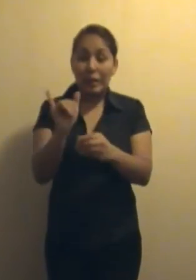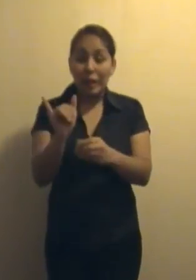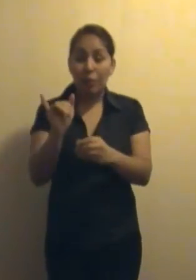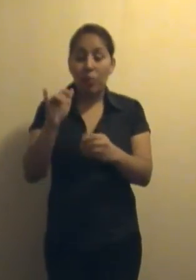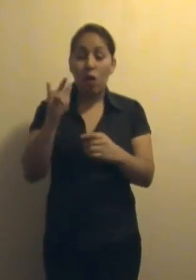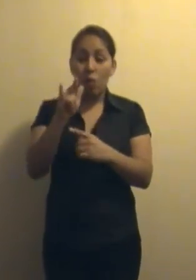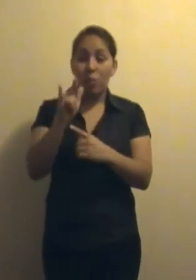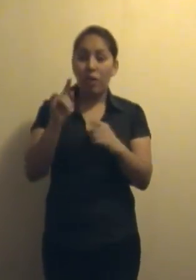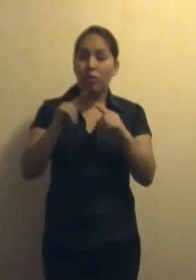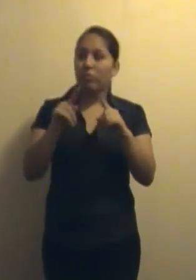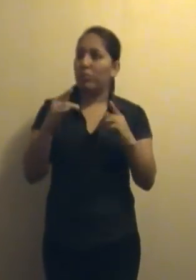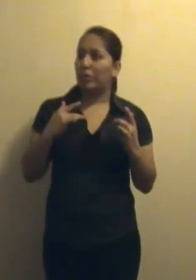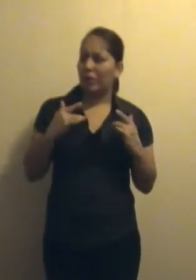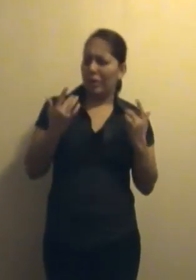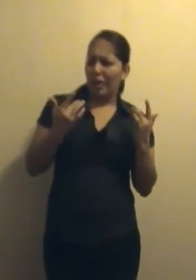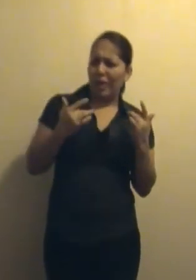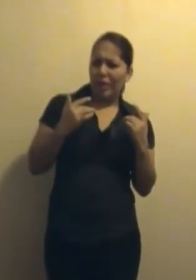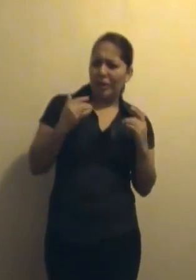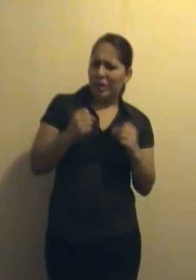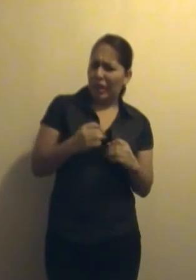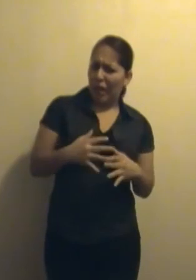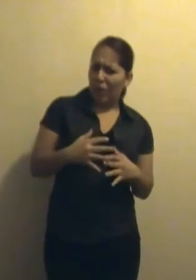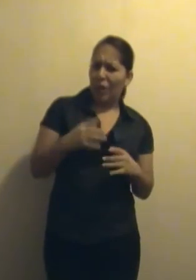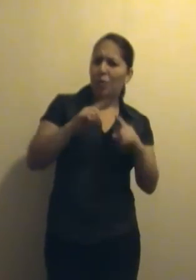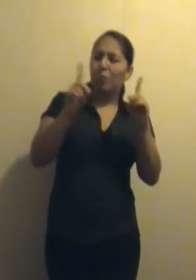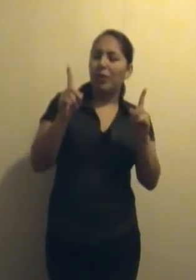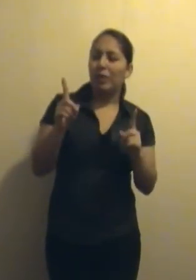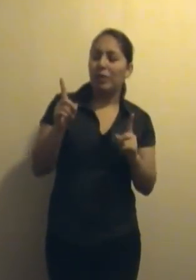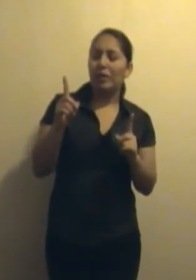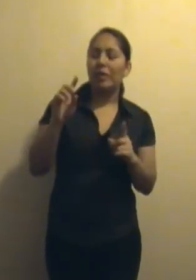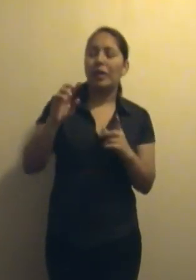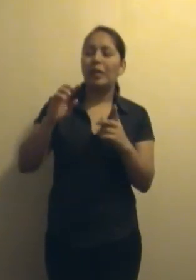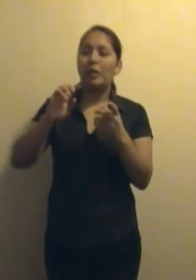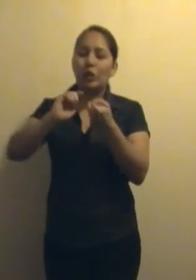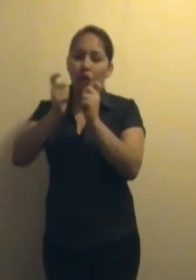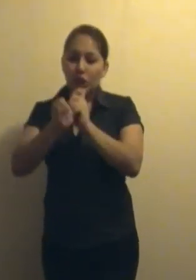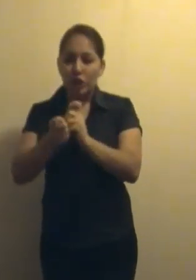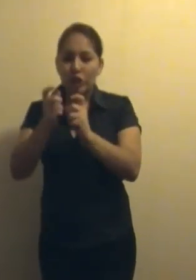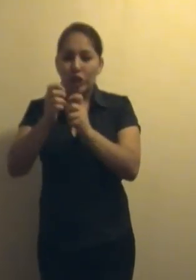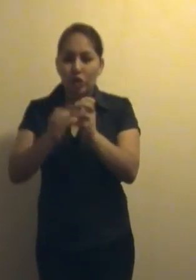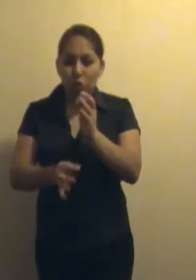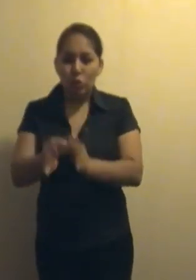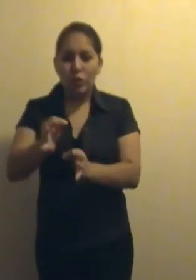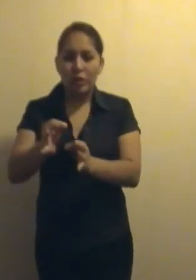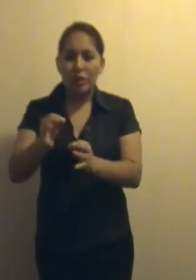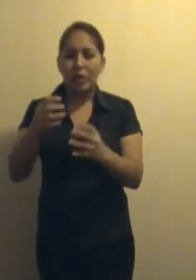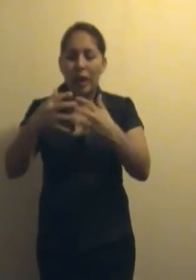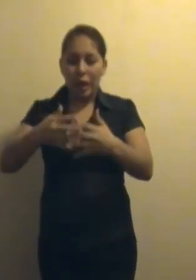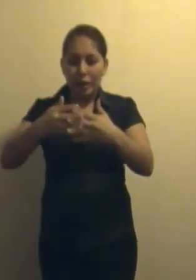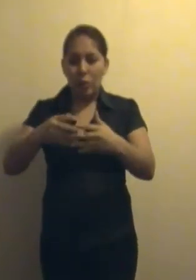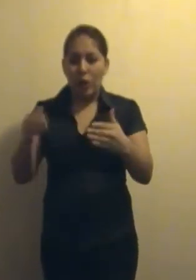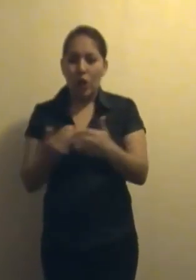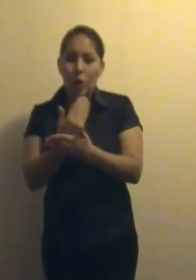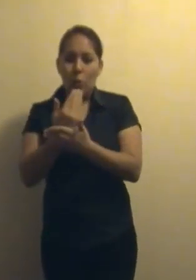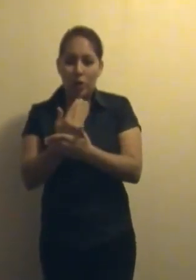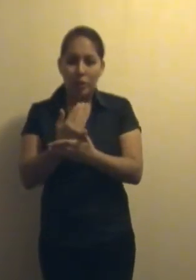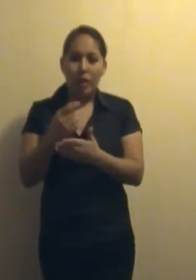been flown in from Tokyo. So we all got back on the plane with much trepidation and flew to Hong Kong without